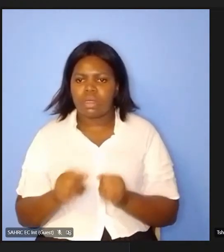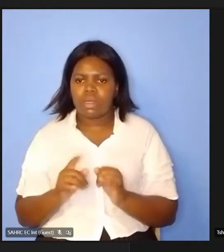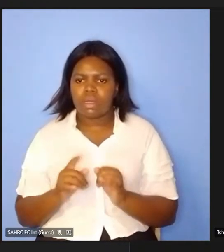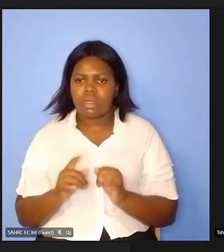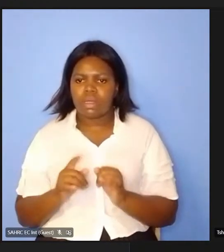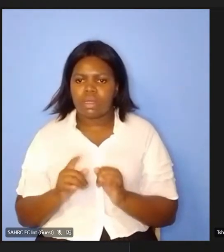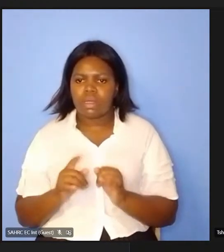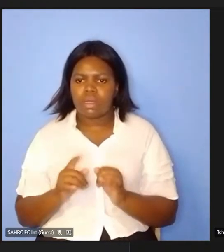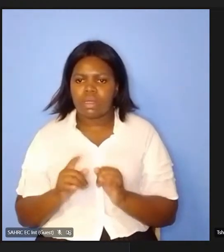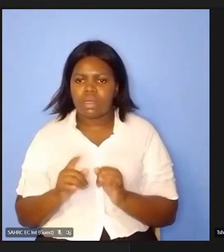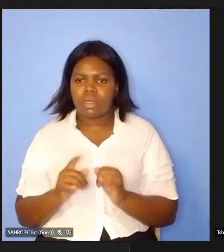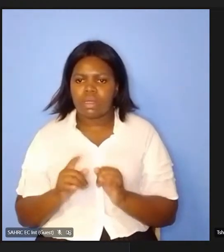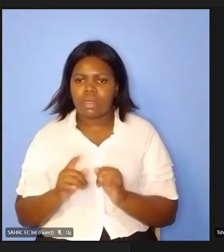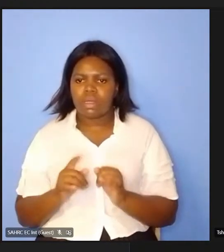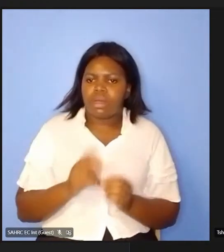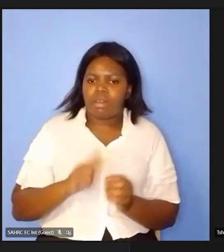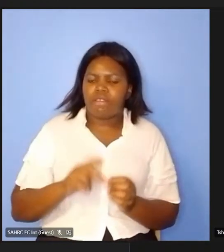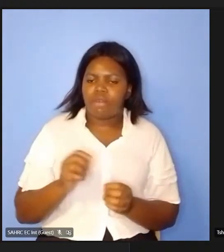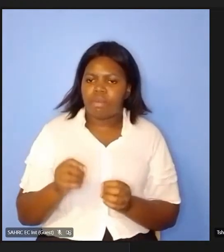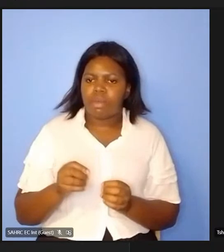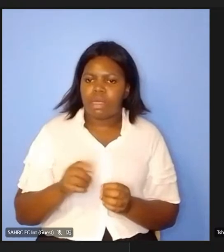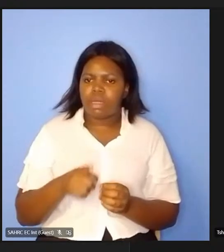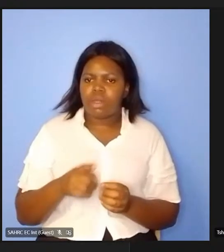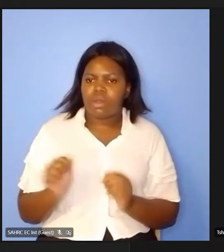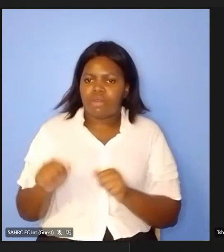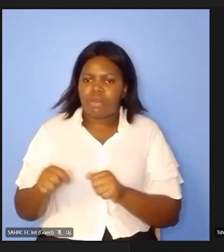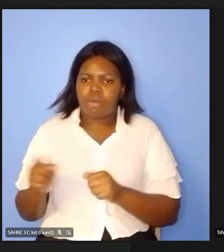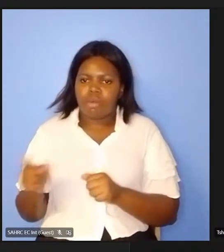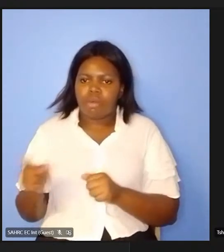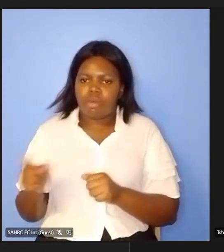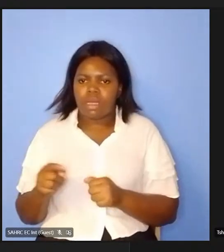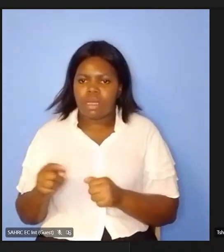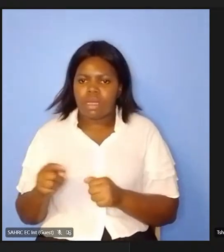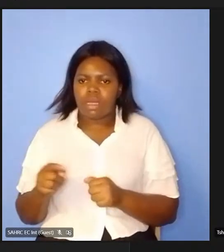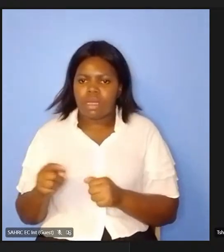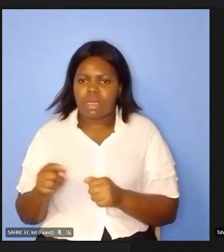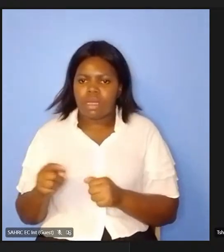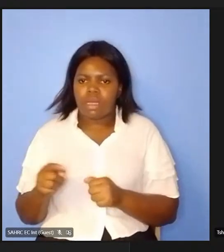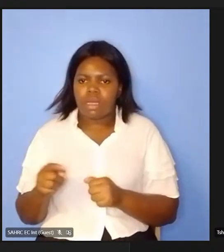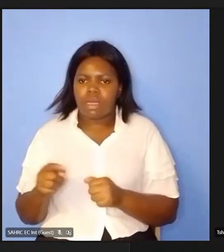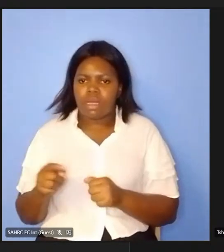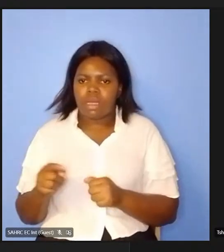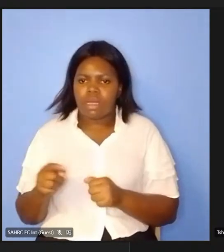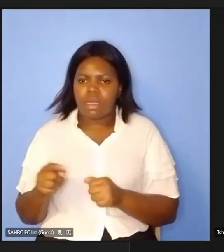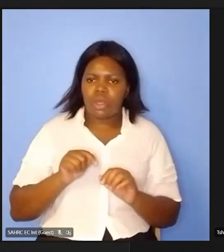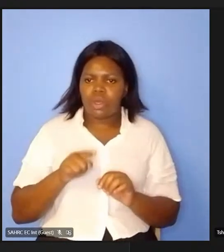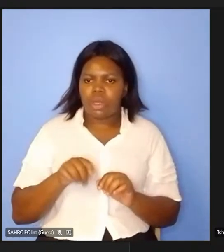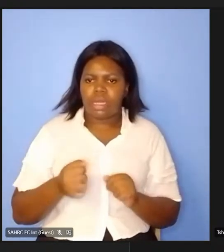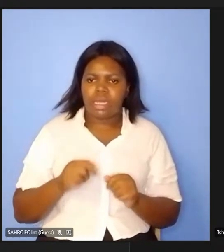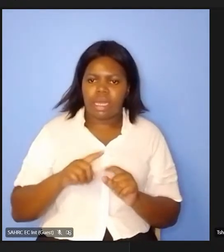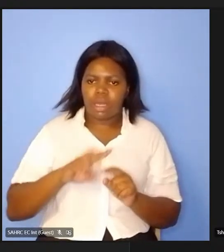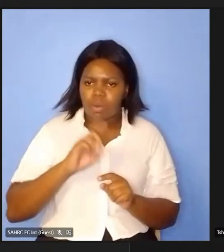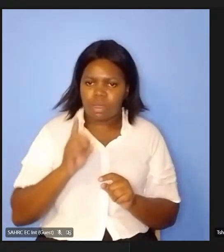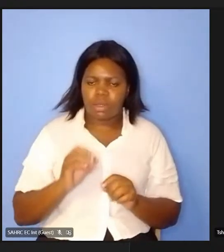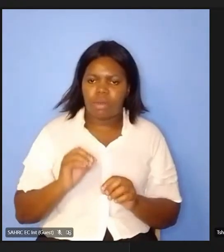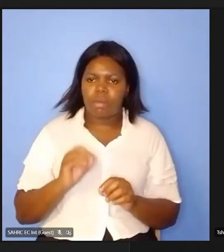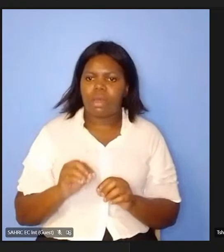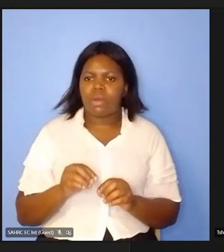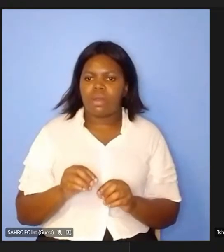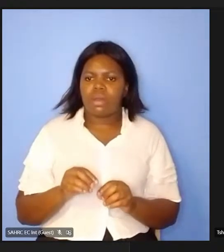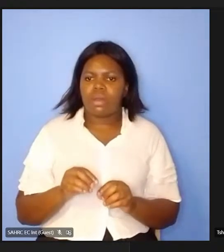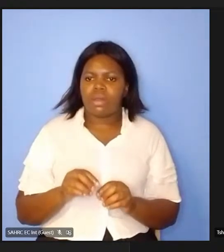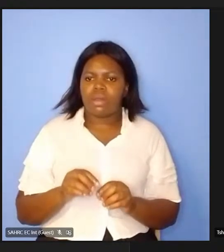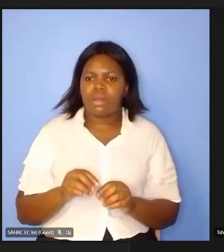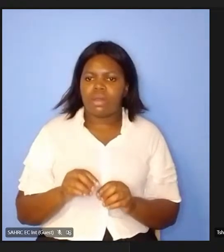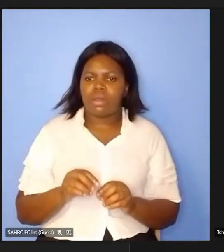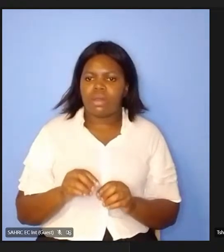of rights because they've said that all other rights are universal. And so the right to equality, dignity, and all the rest apply to LGBTI persons.